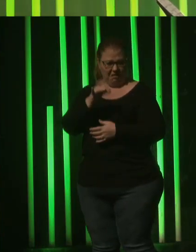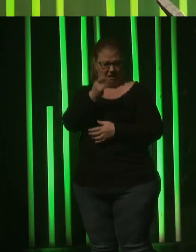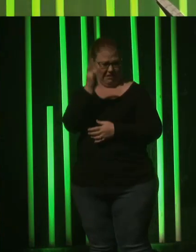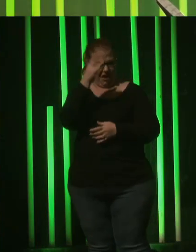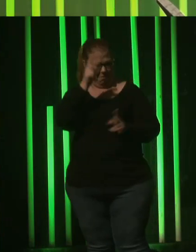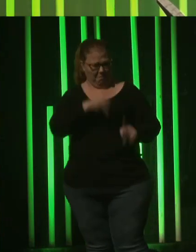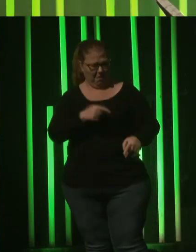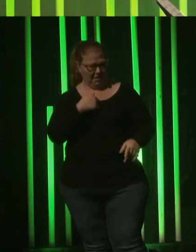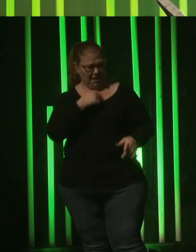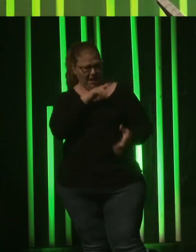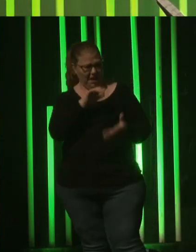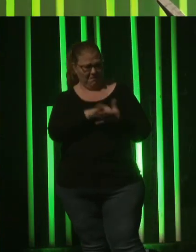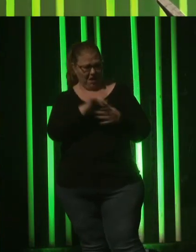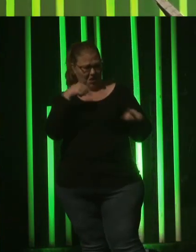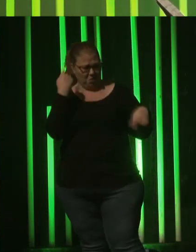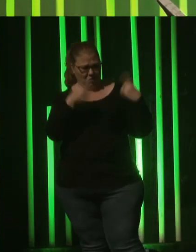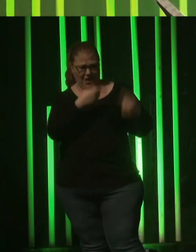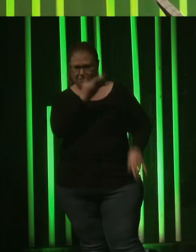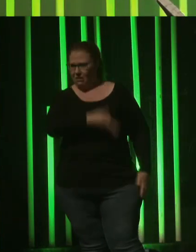just gotta be crazy.